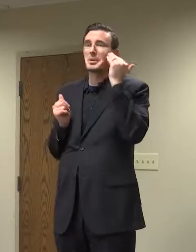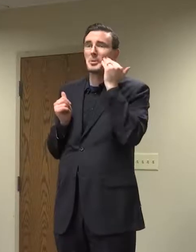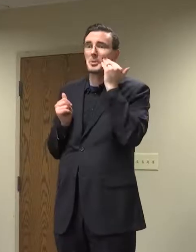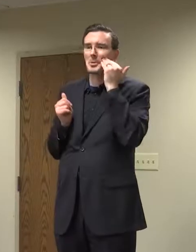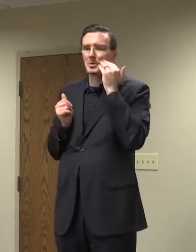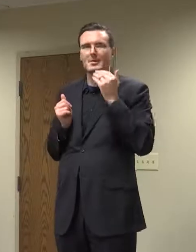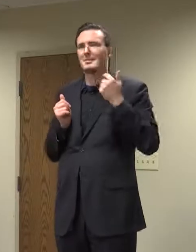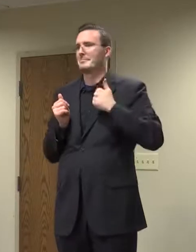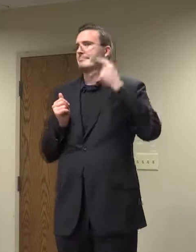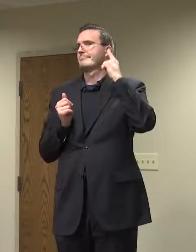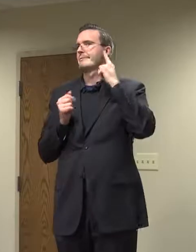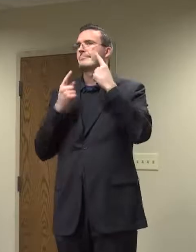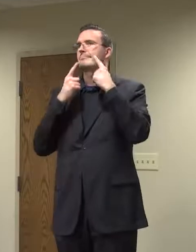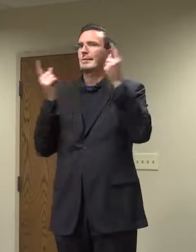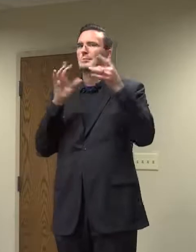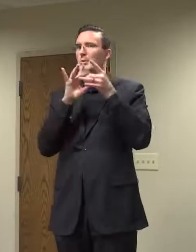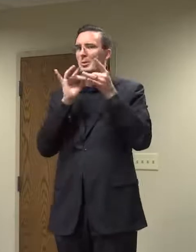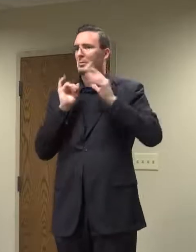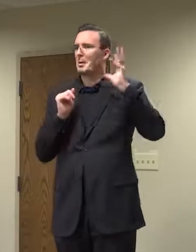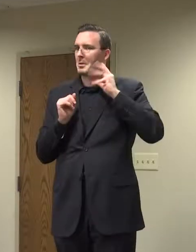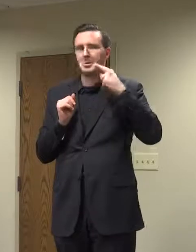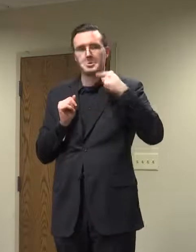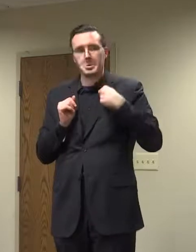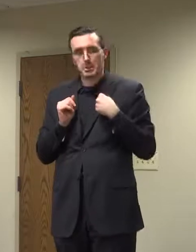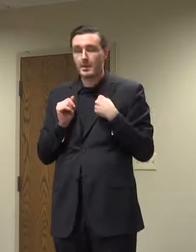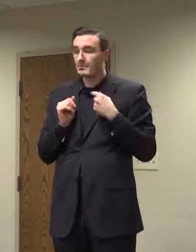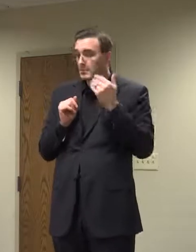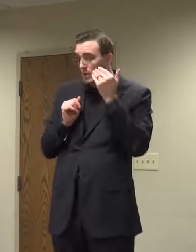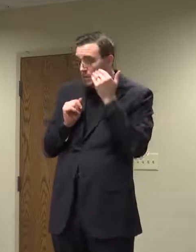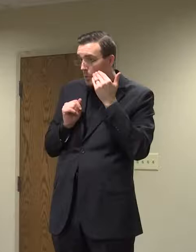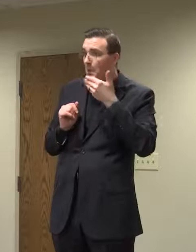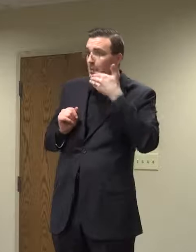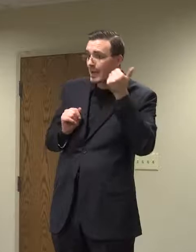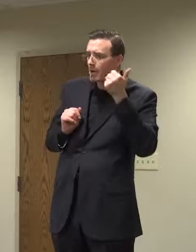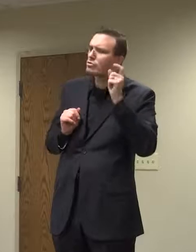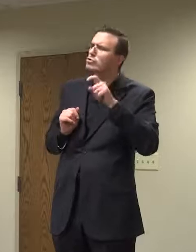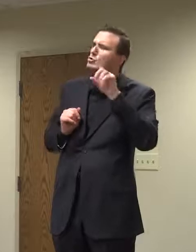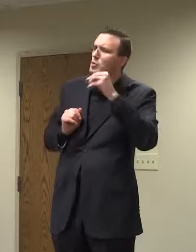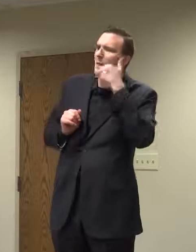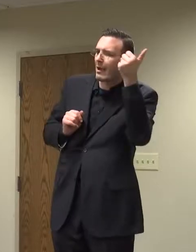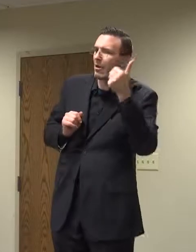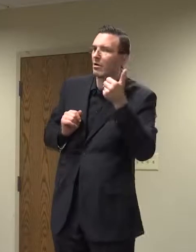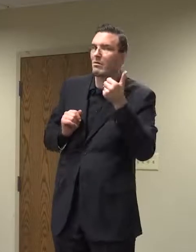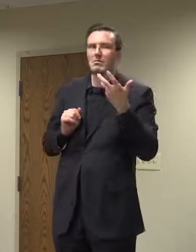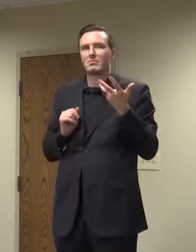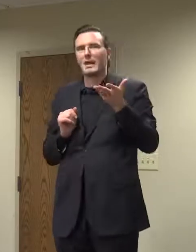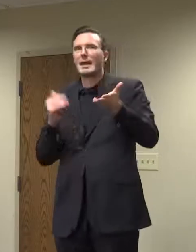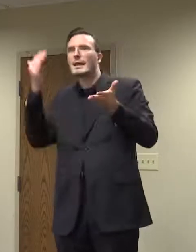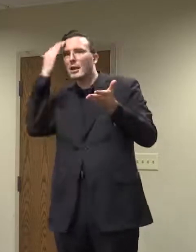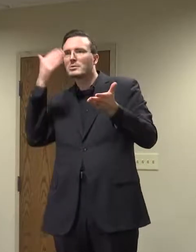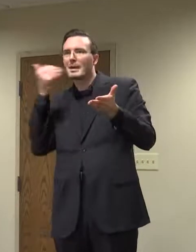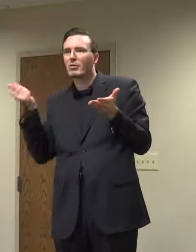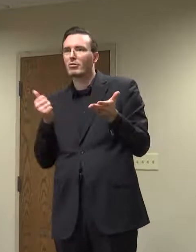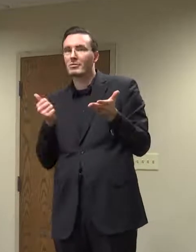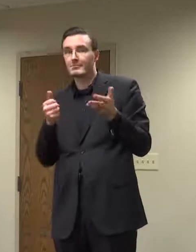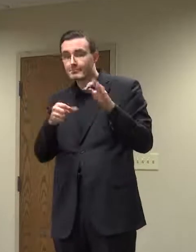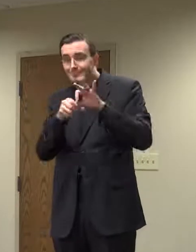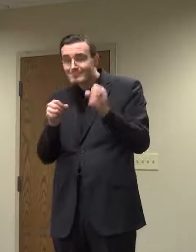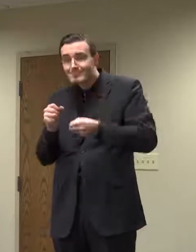do better. So we know better. So we need to do better. And he, as an elected leader, needs to do